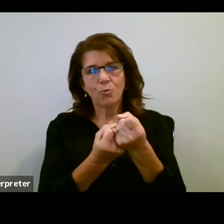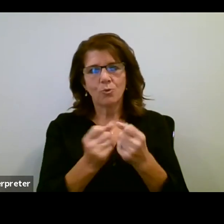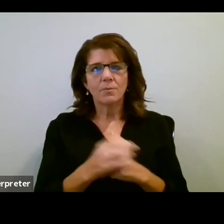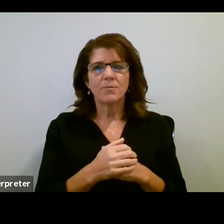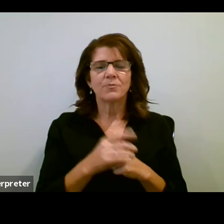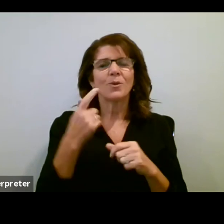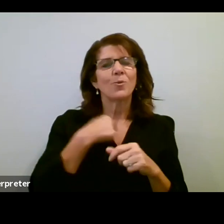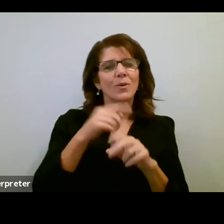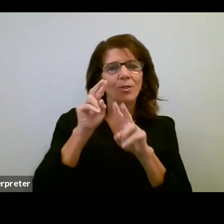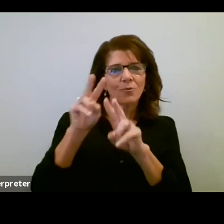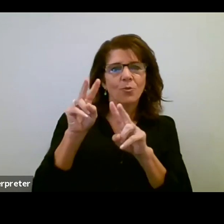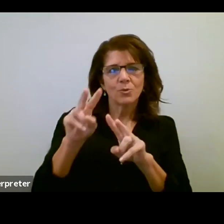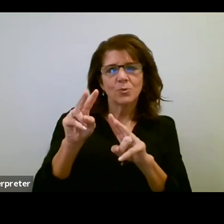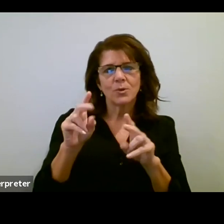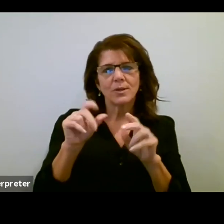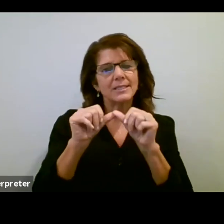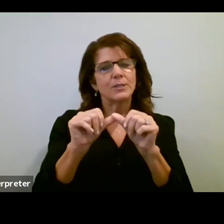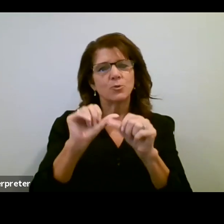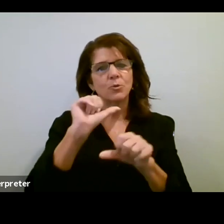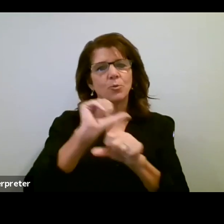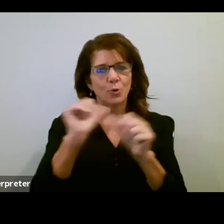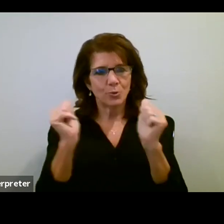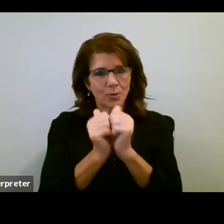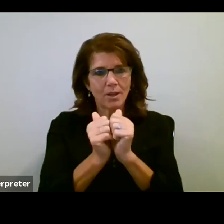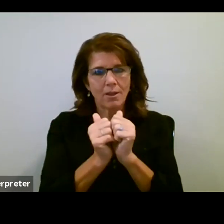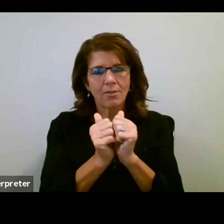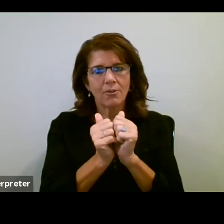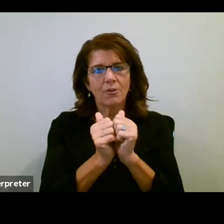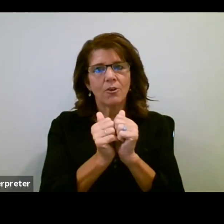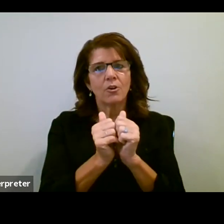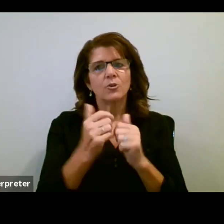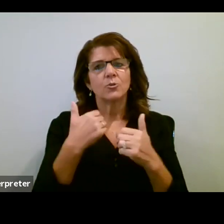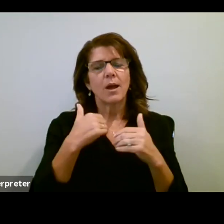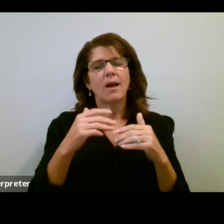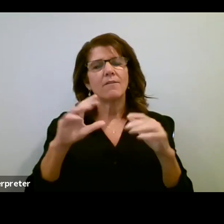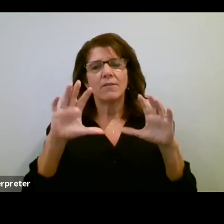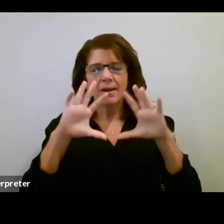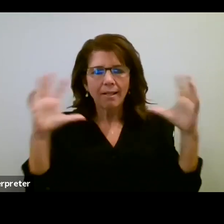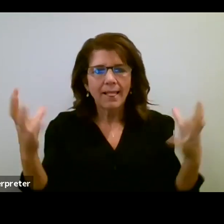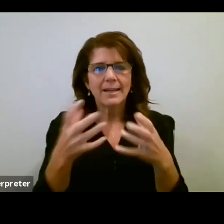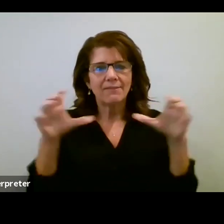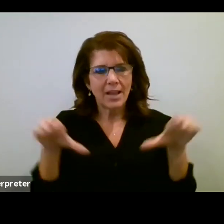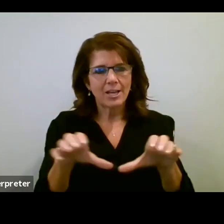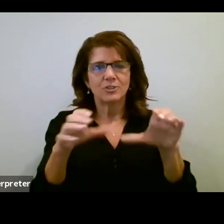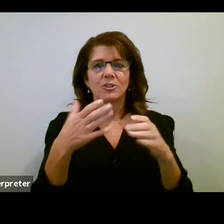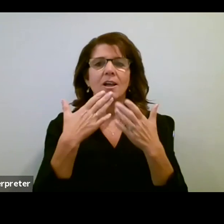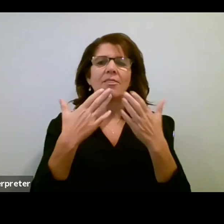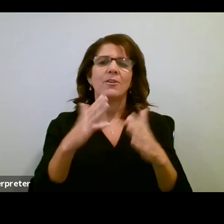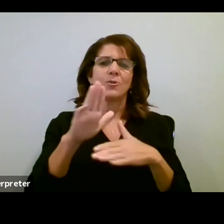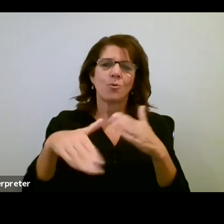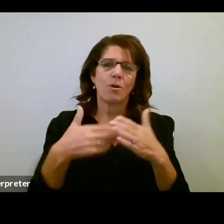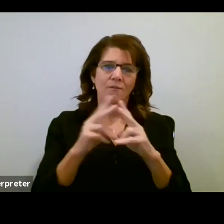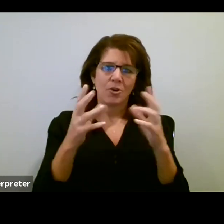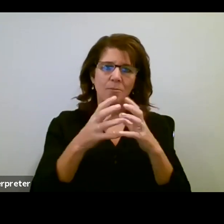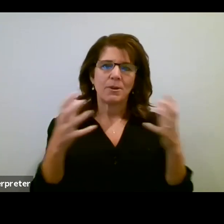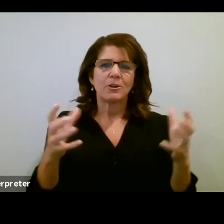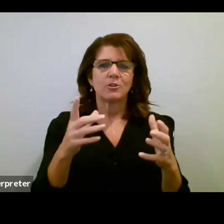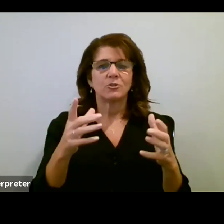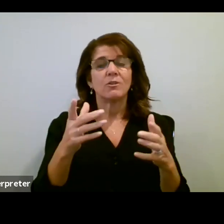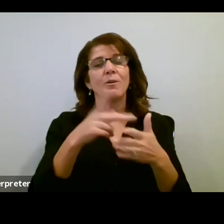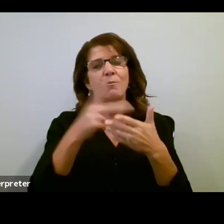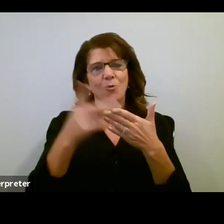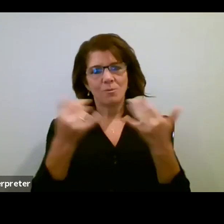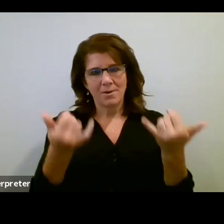We look forward to our continued work together to mobilize collective action. Thank you all very much, and this ends the